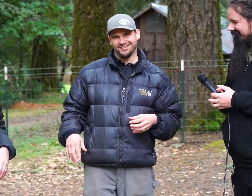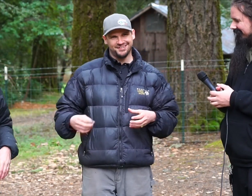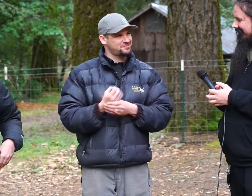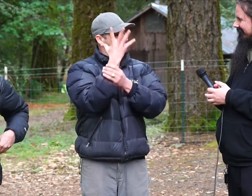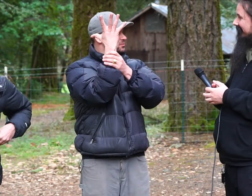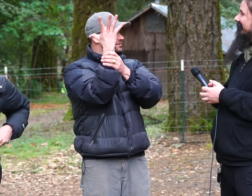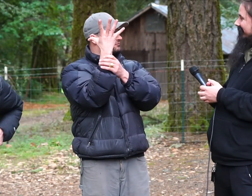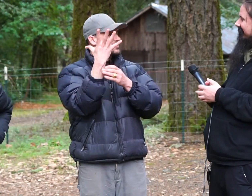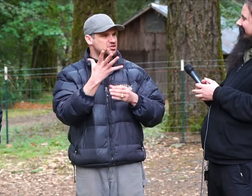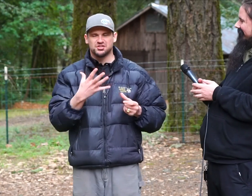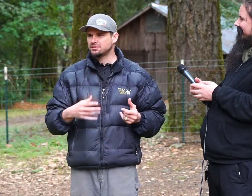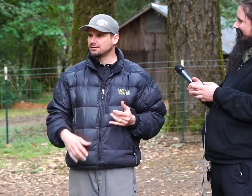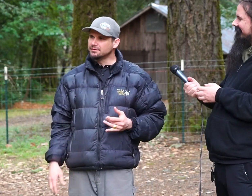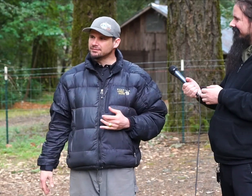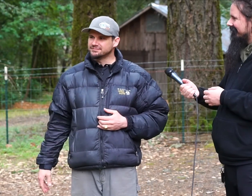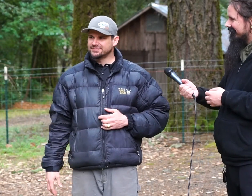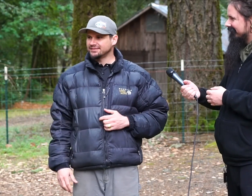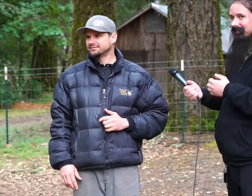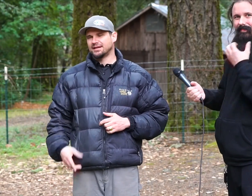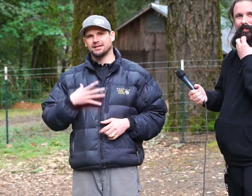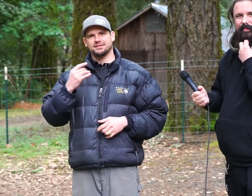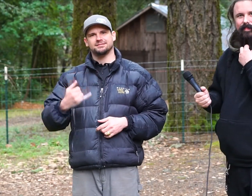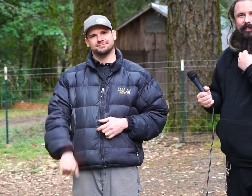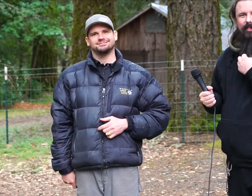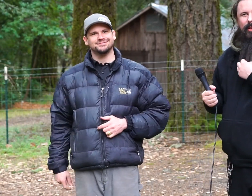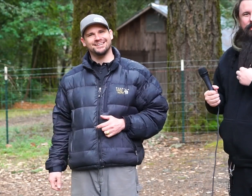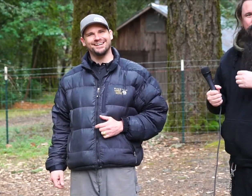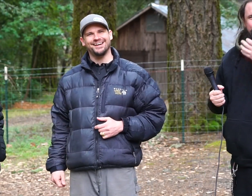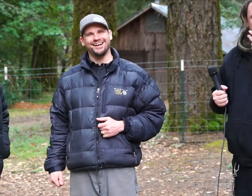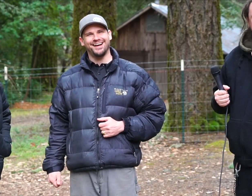exploding fish I like it it you it we we we we we